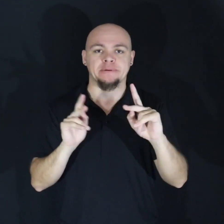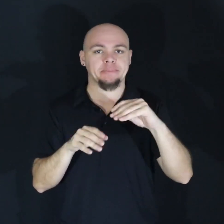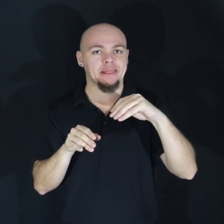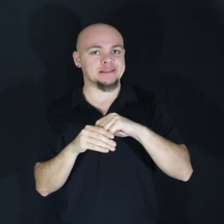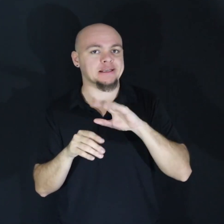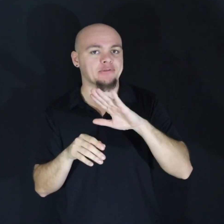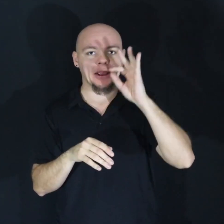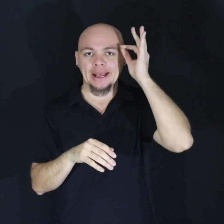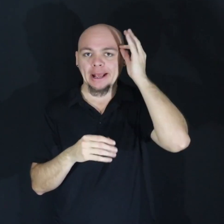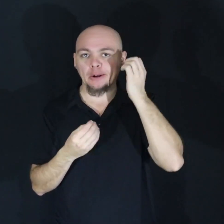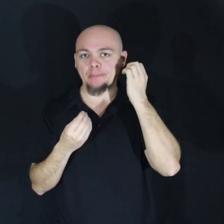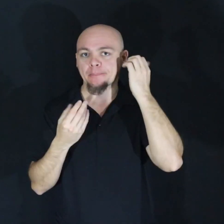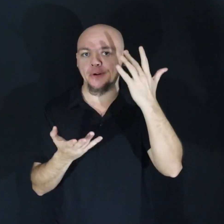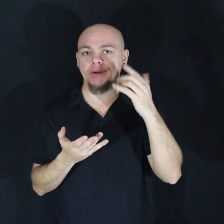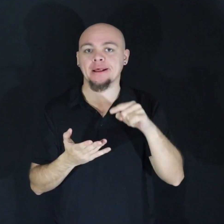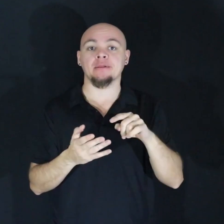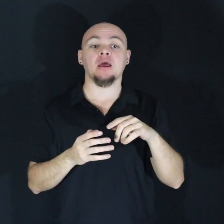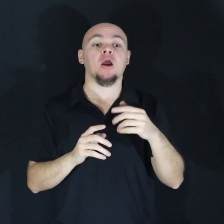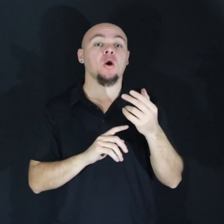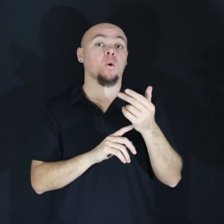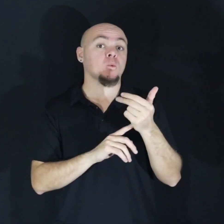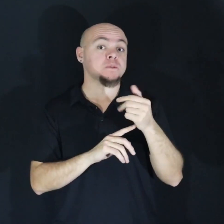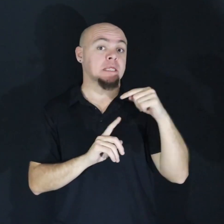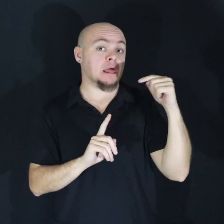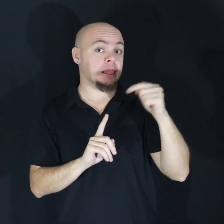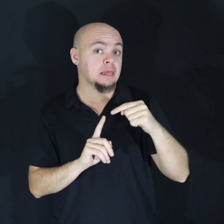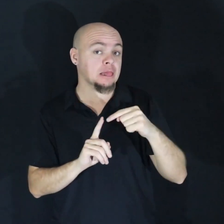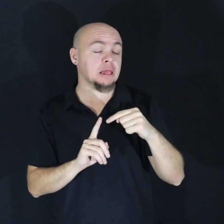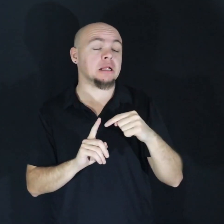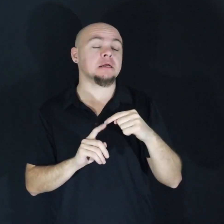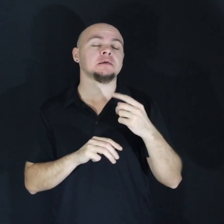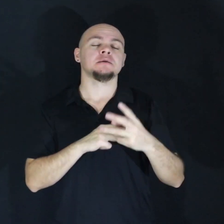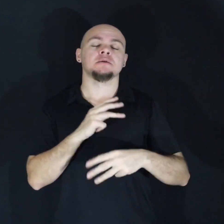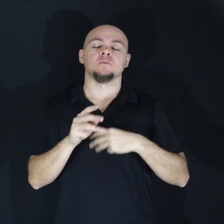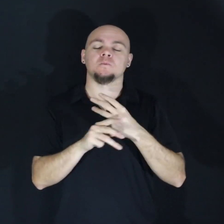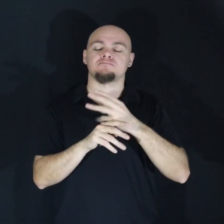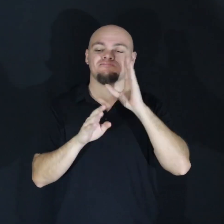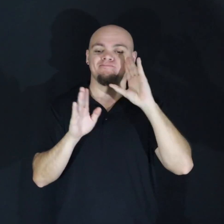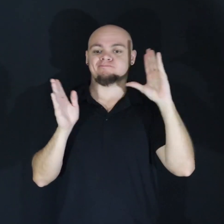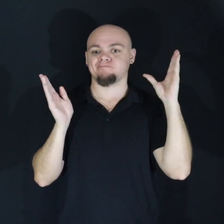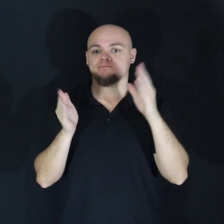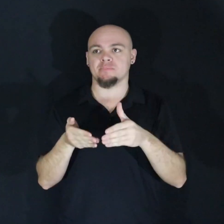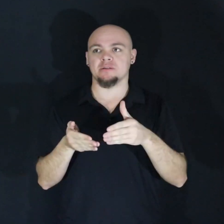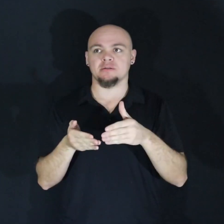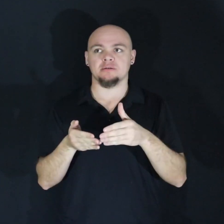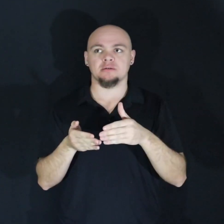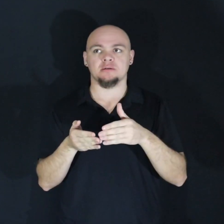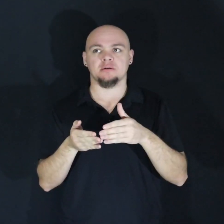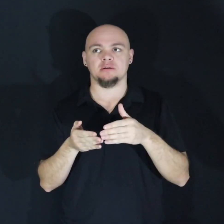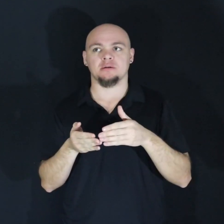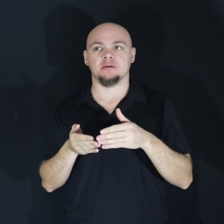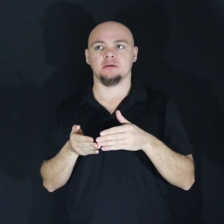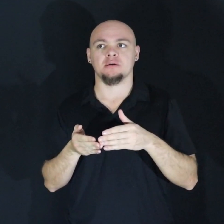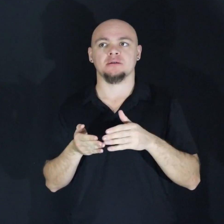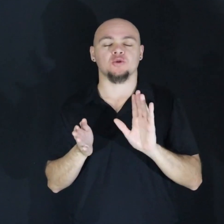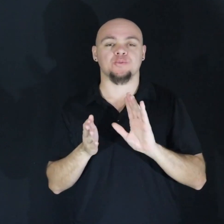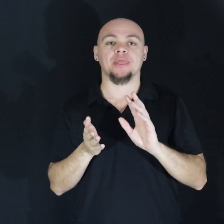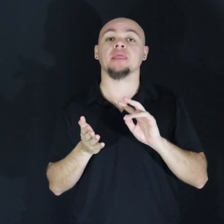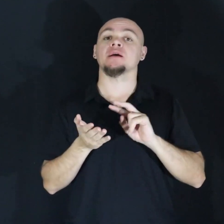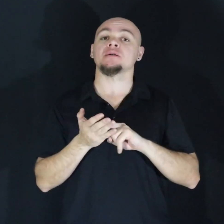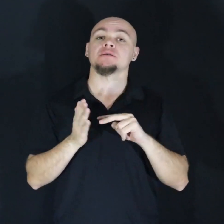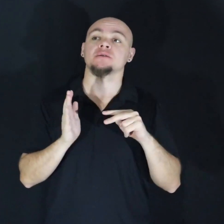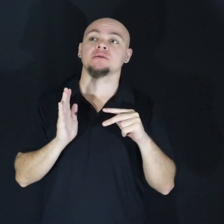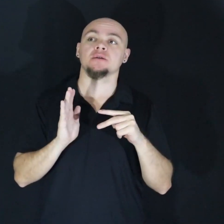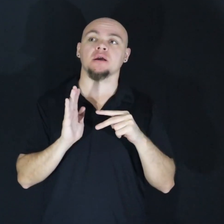building's reflective contemporary world focuses, so this is what I mean